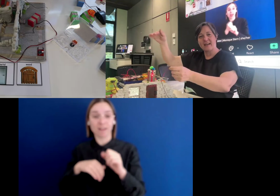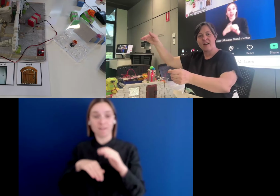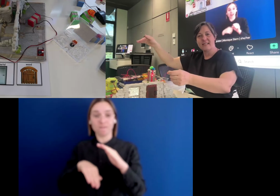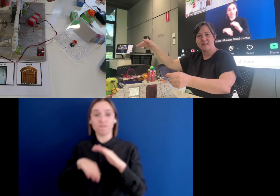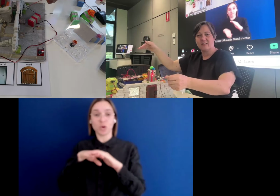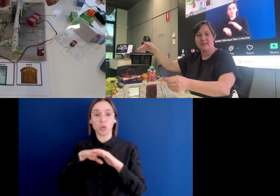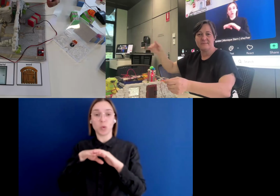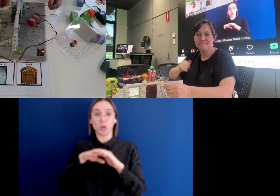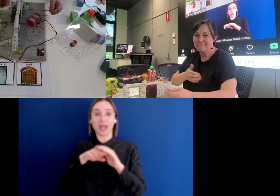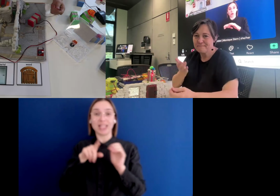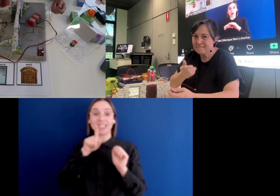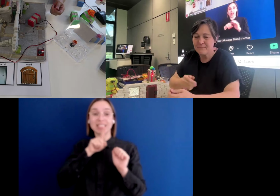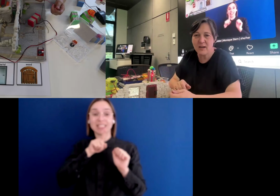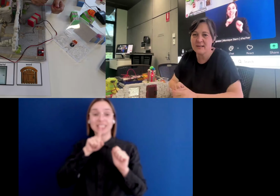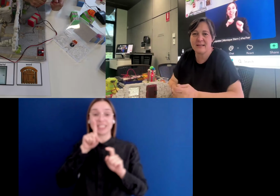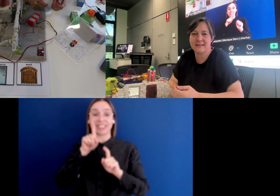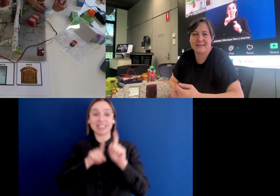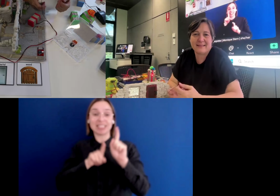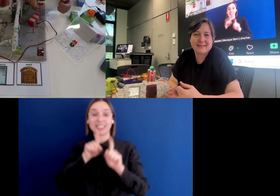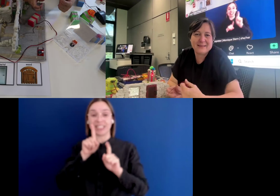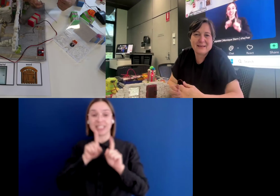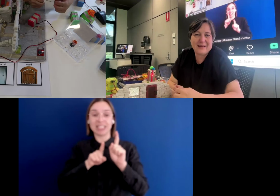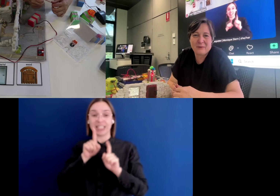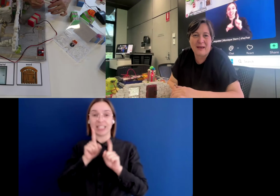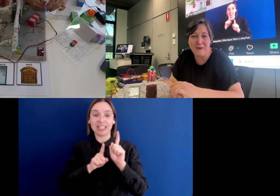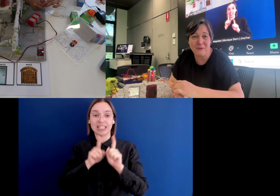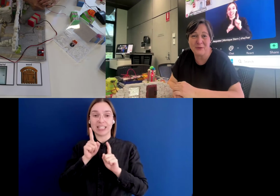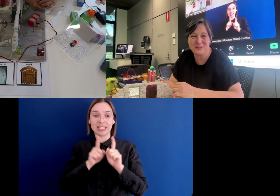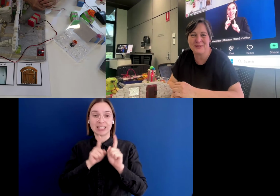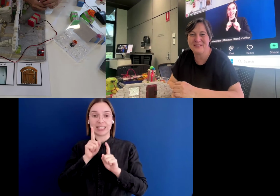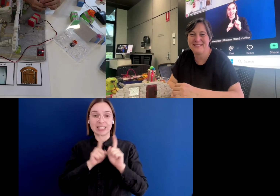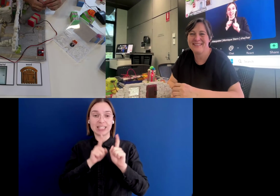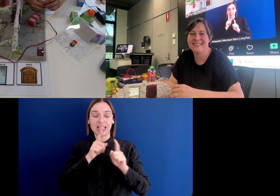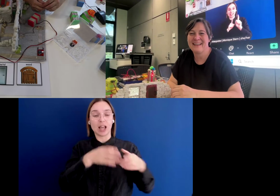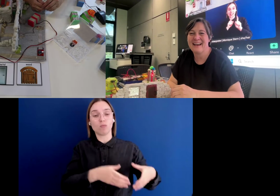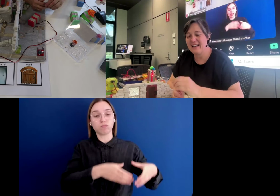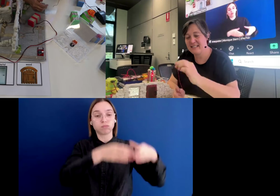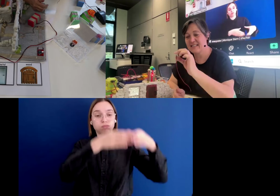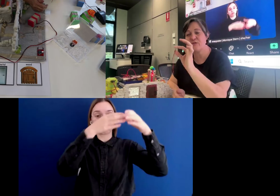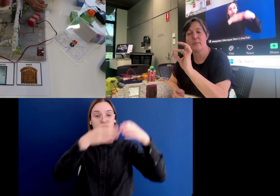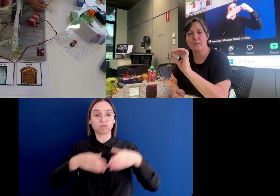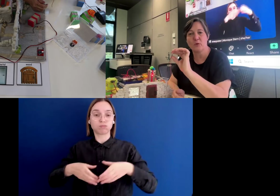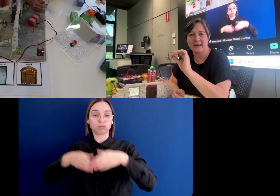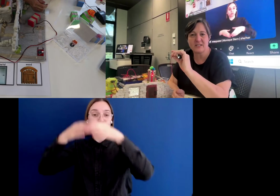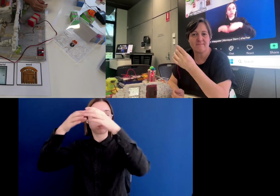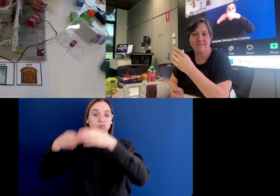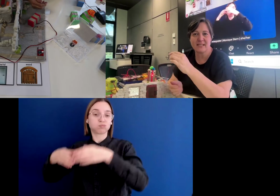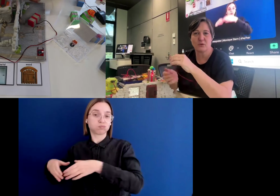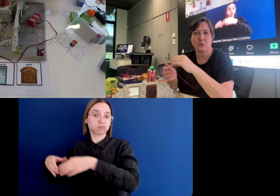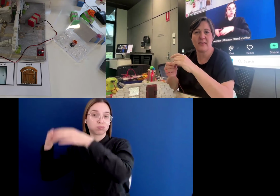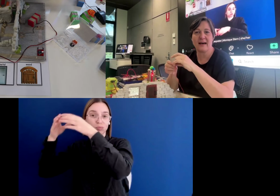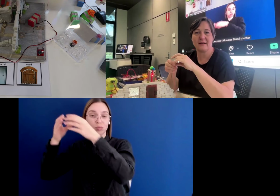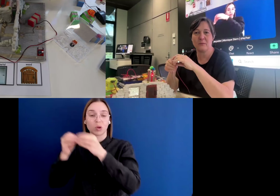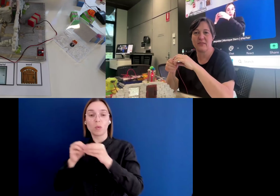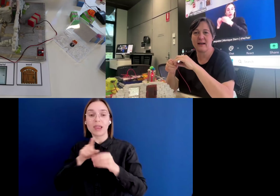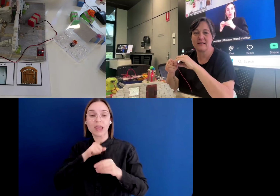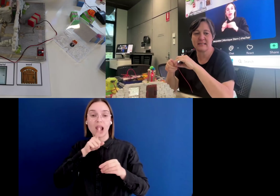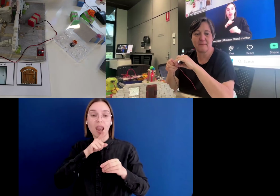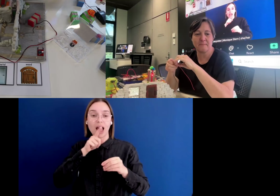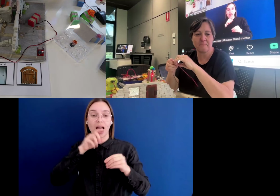that actually had lights along it. Yeah, however you want to. It just gives you a bit more reach. That's all,